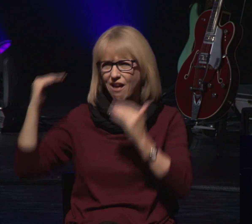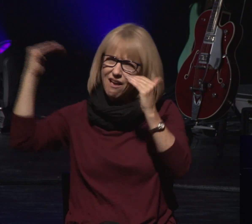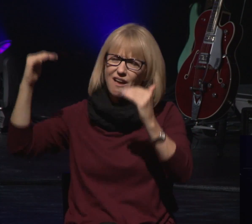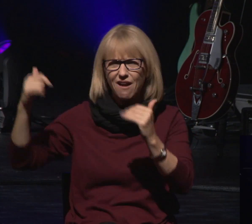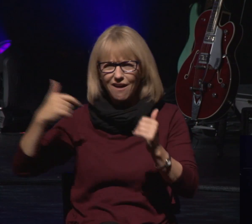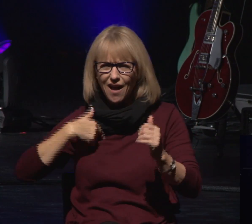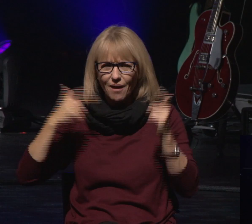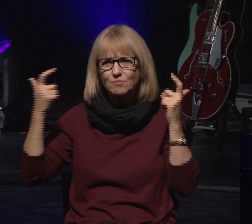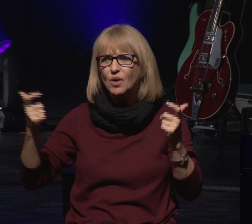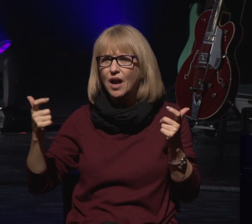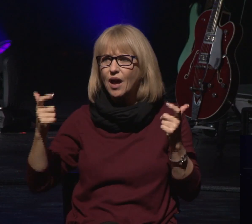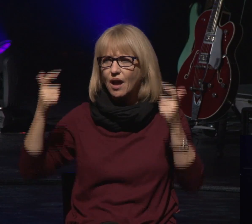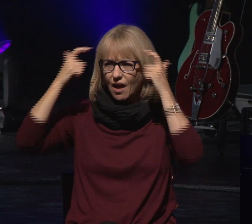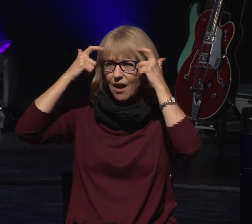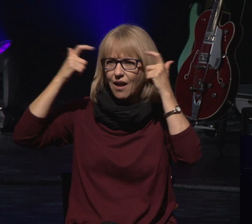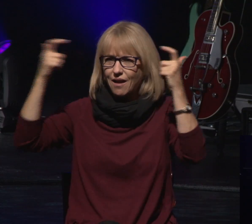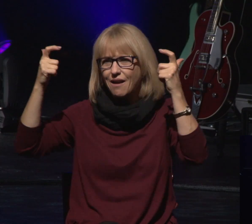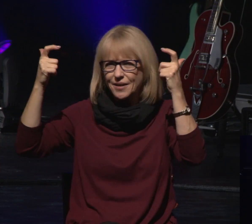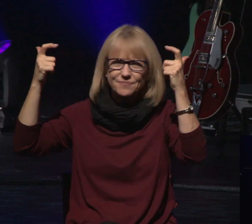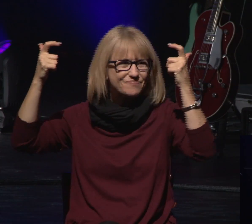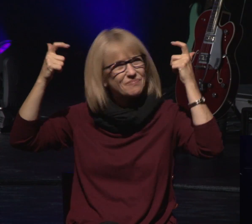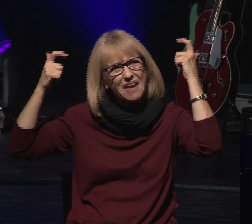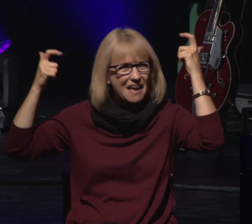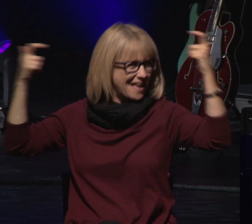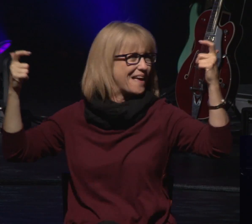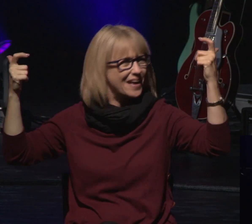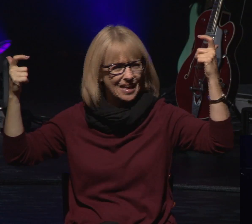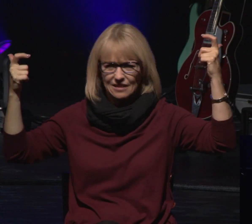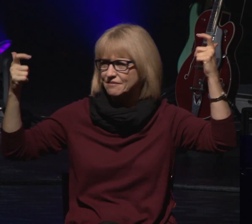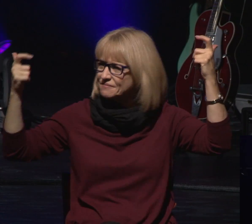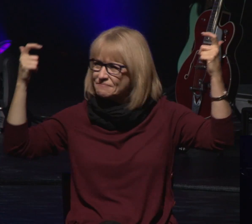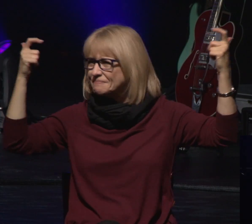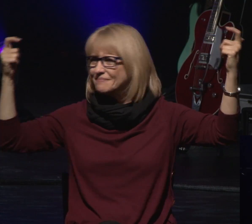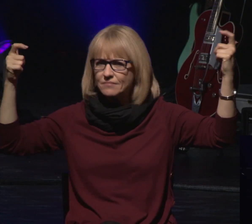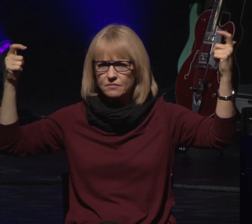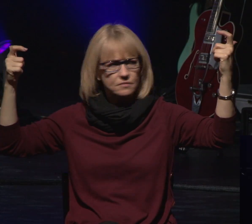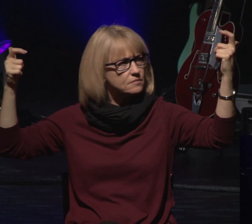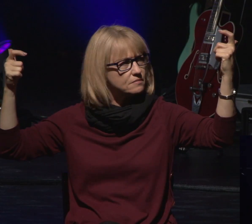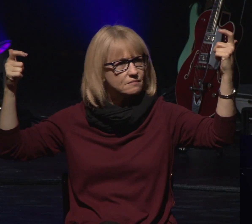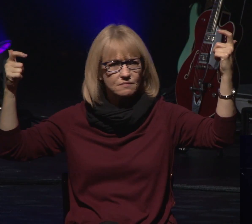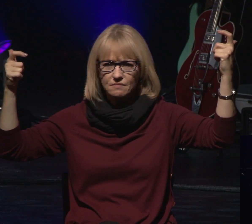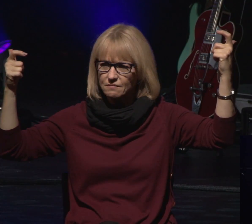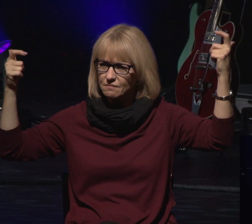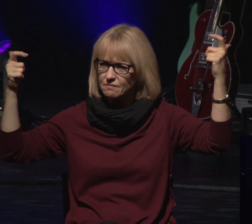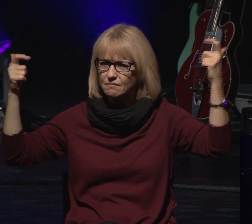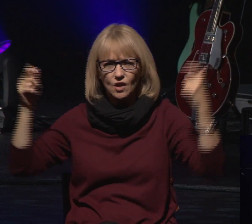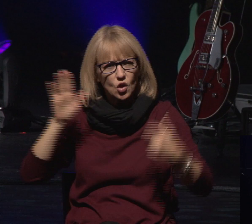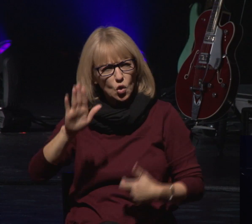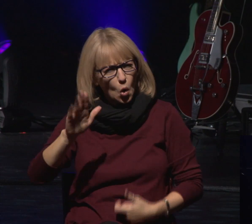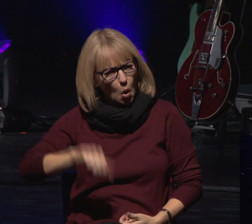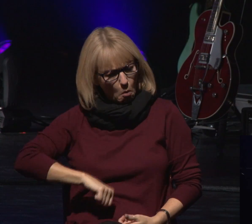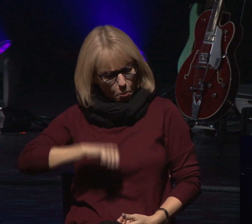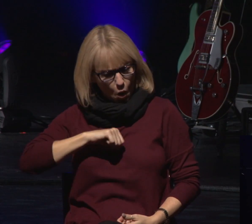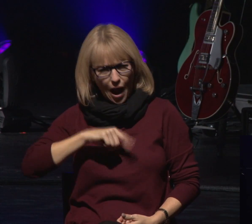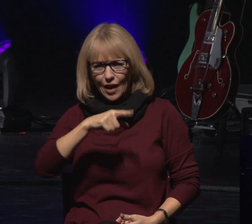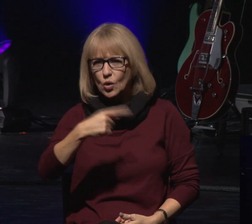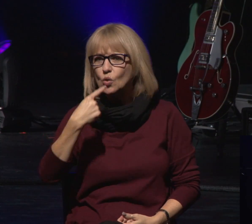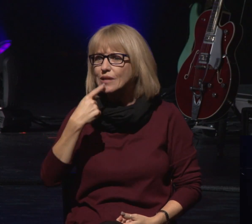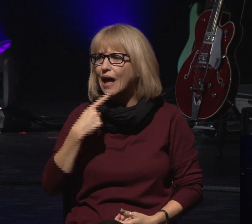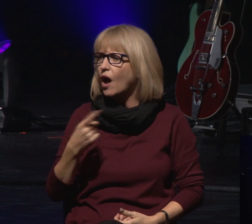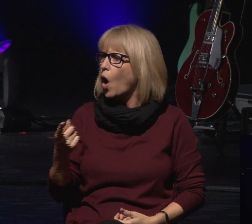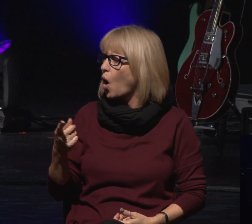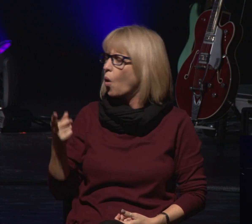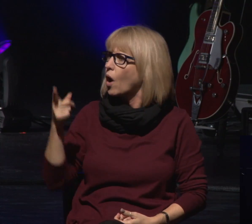I'm at. And your pride has gotten so big that when people around you, you want them to recognize who you are, but they see you and your